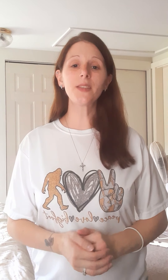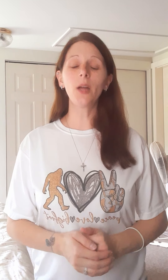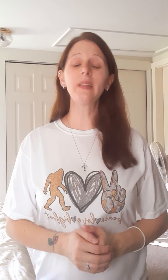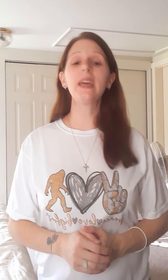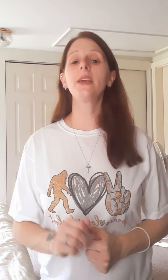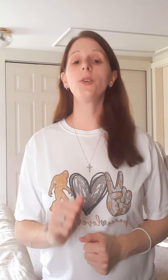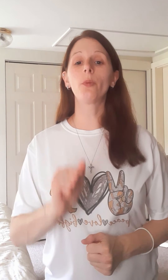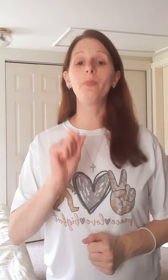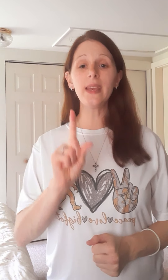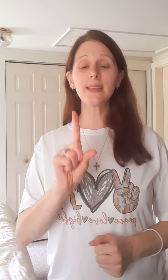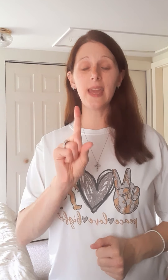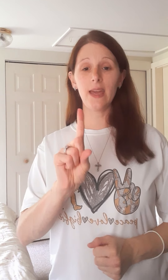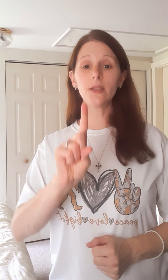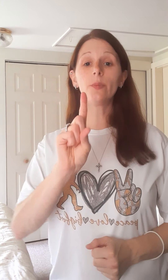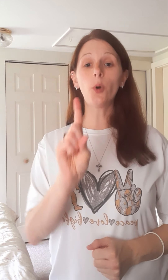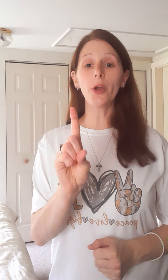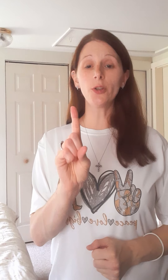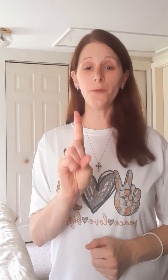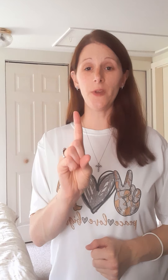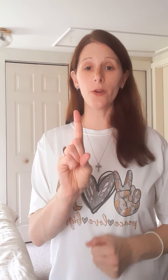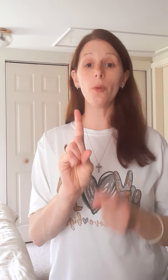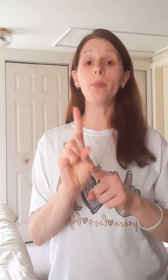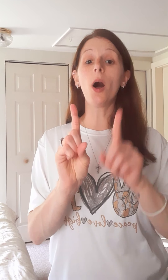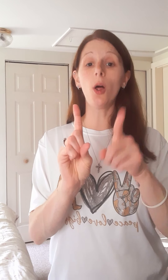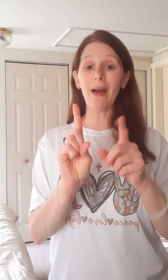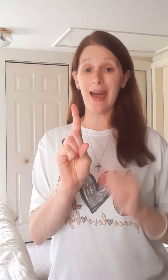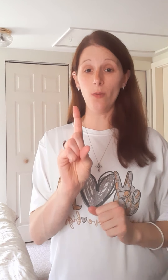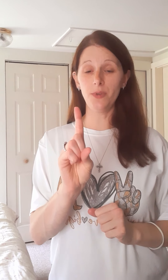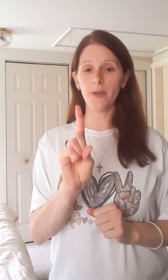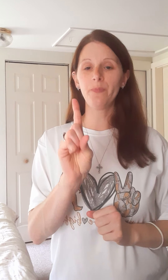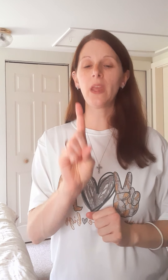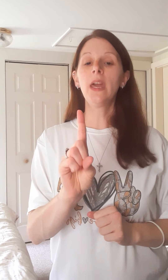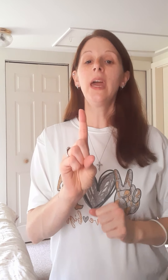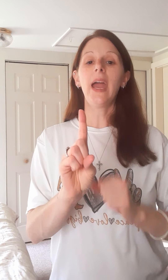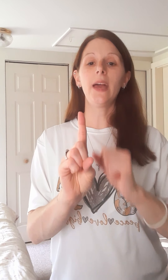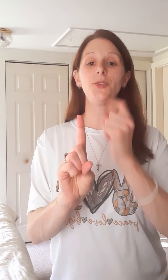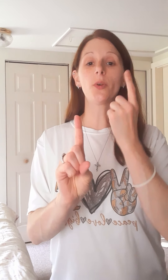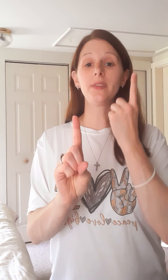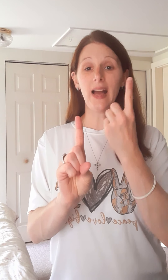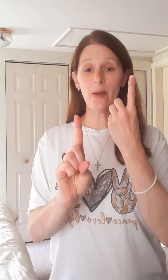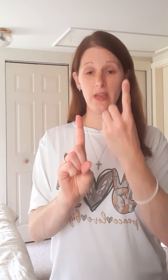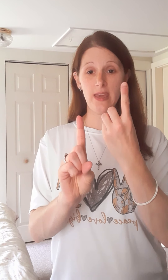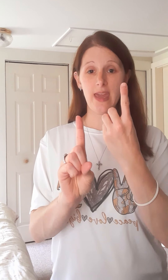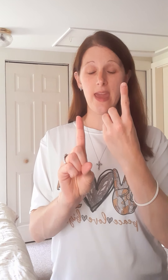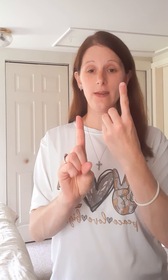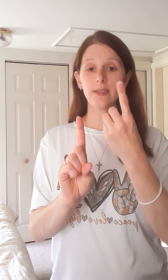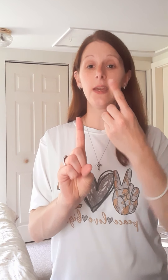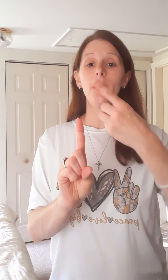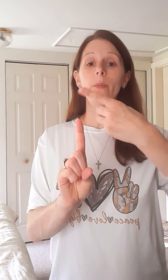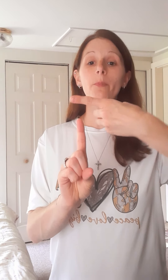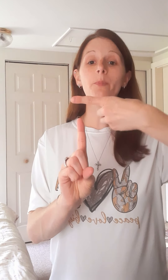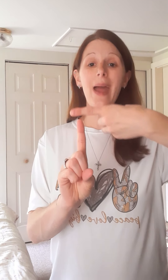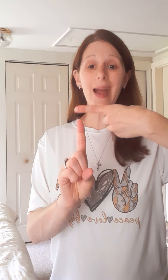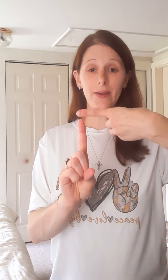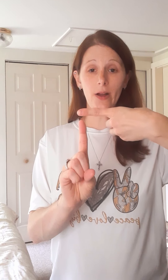done by taking your base hand, pointer finger, palm out, and your dominant hand, back of